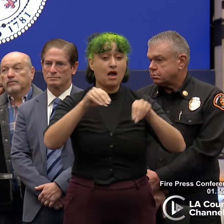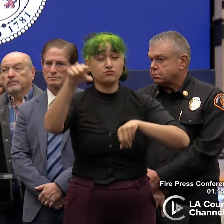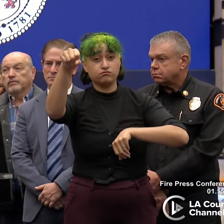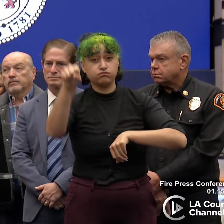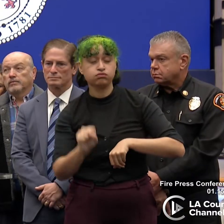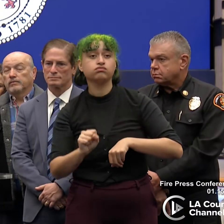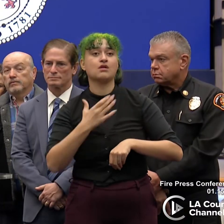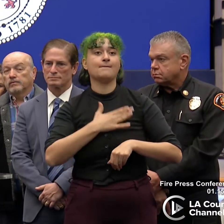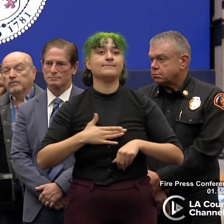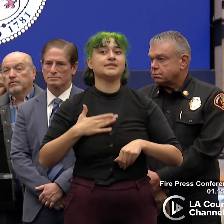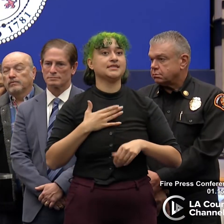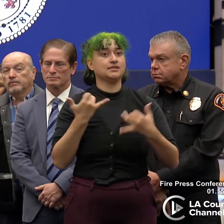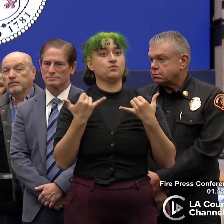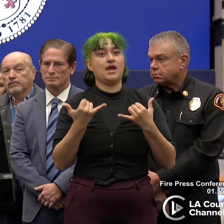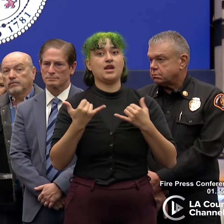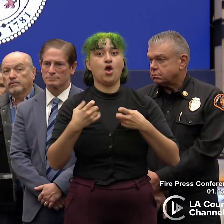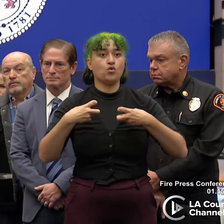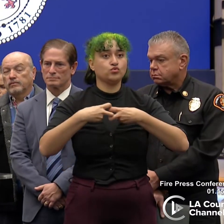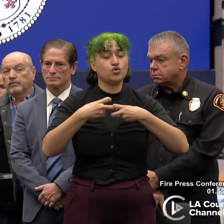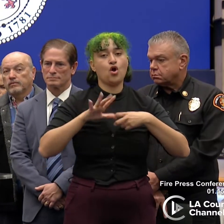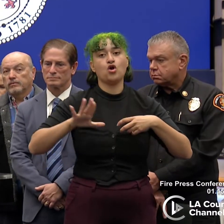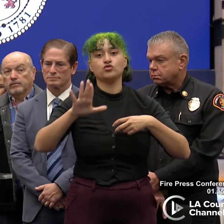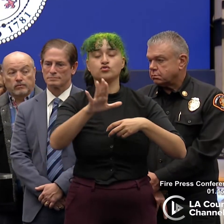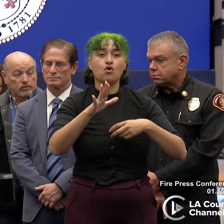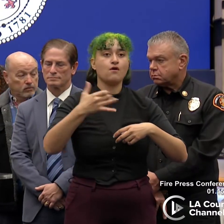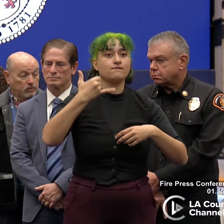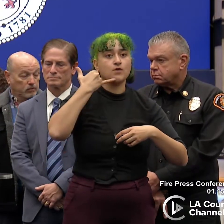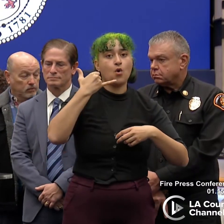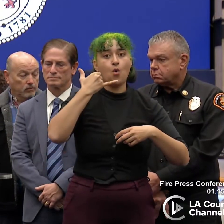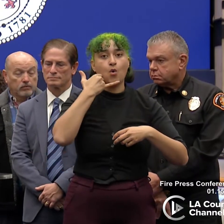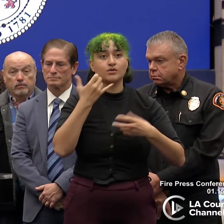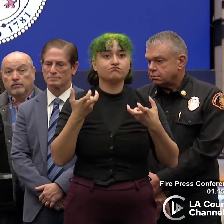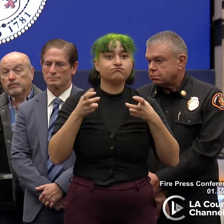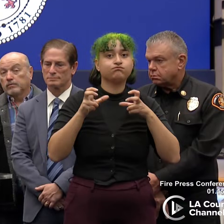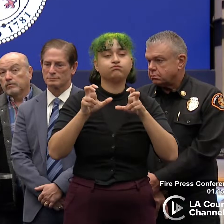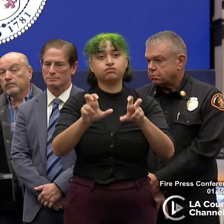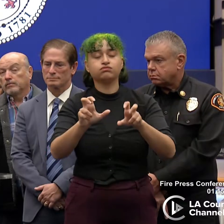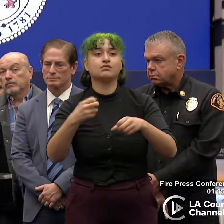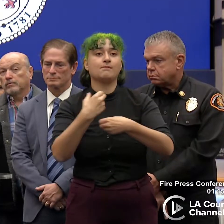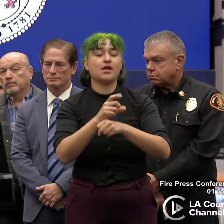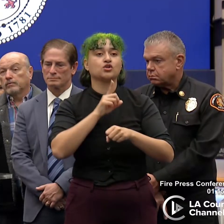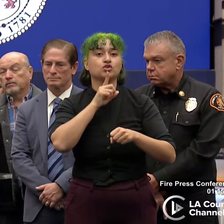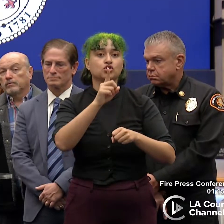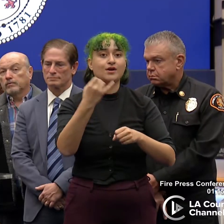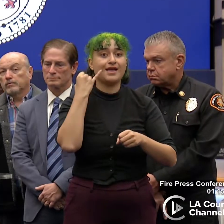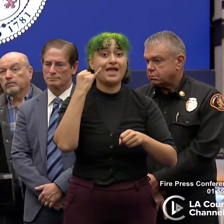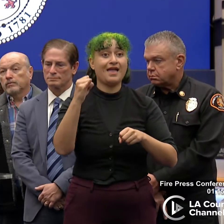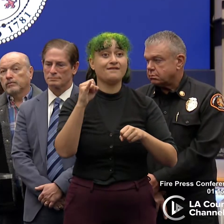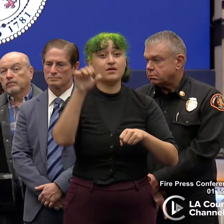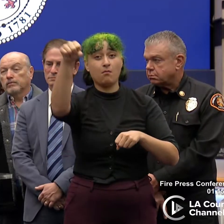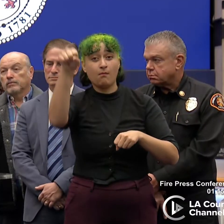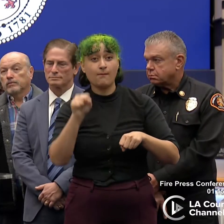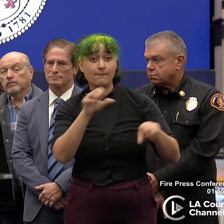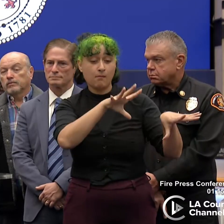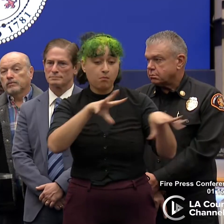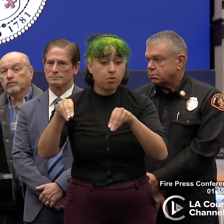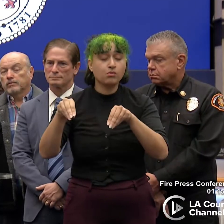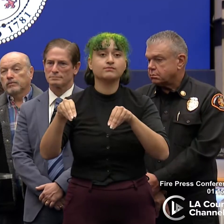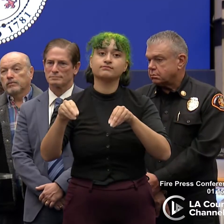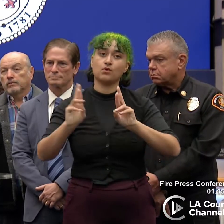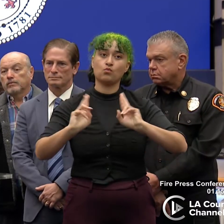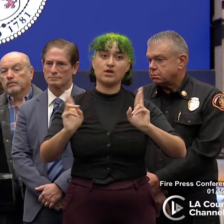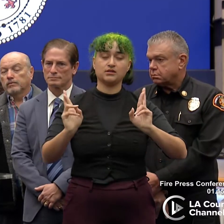opportunity to charge your phones and batteries and to make sure that you are prepared in the event of a power outage.